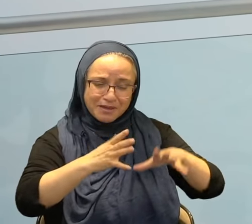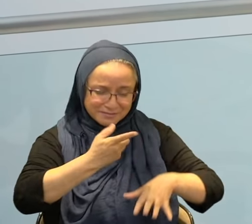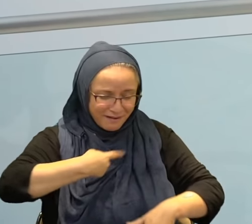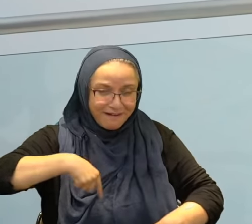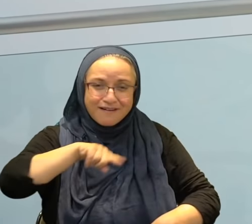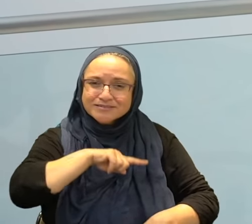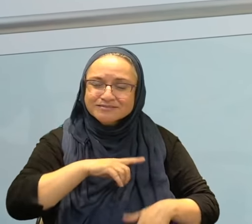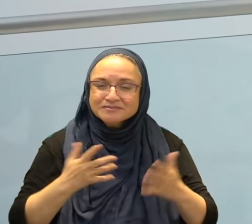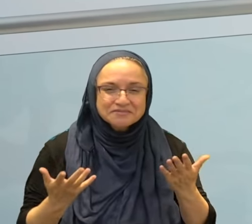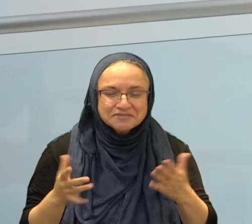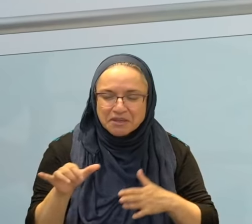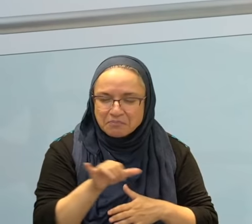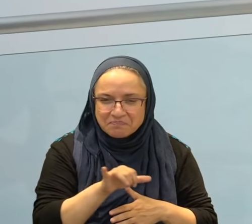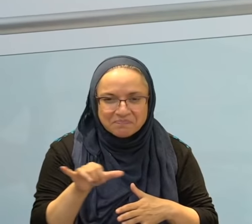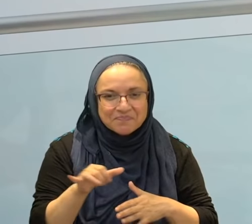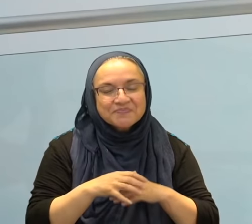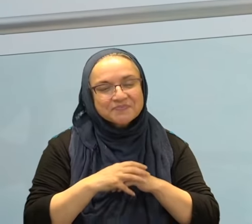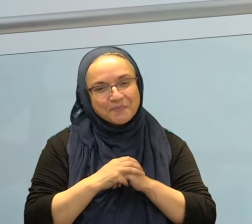upon.